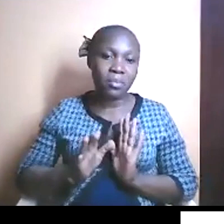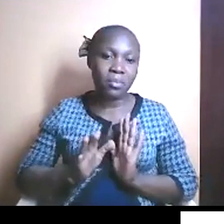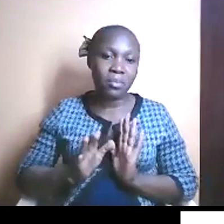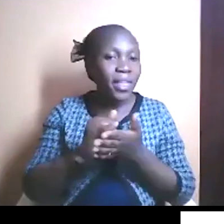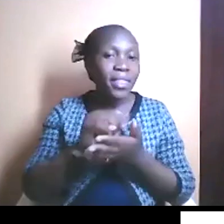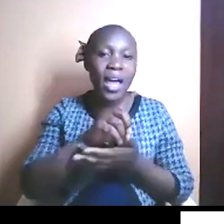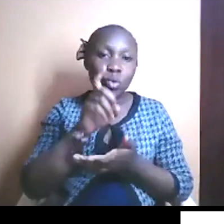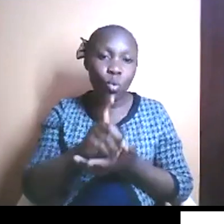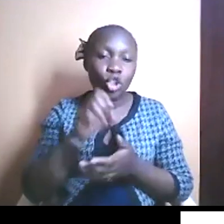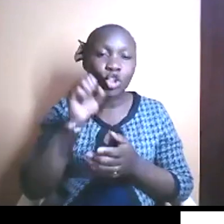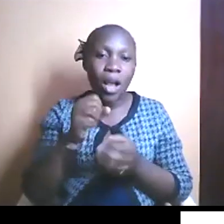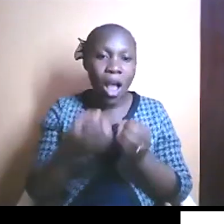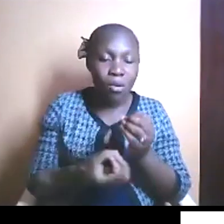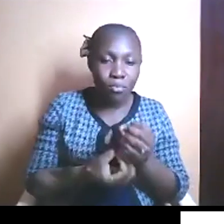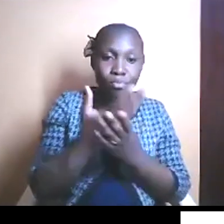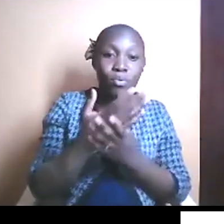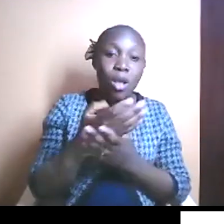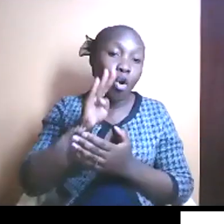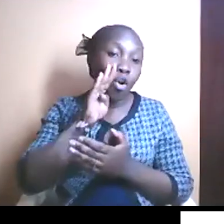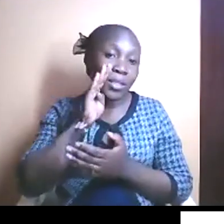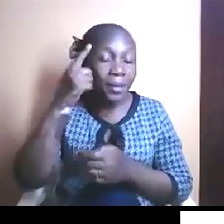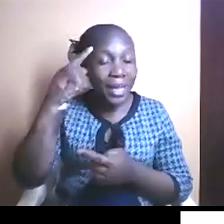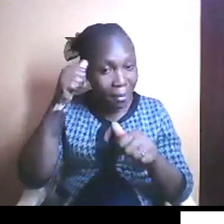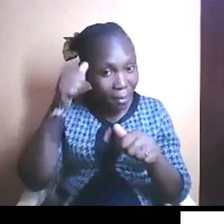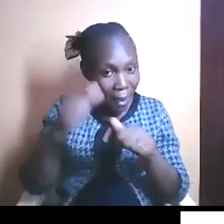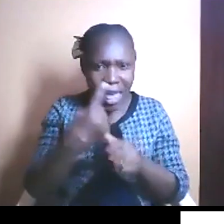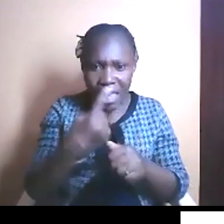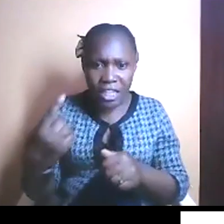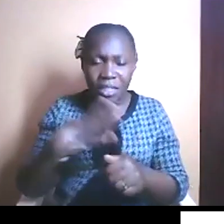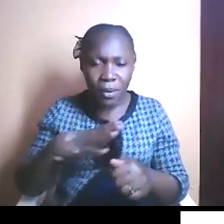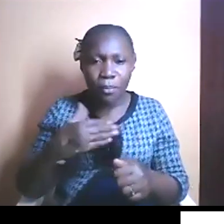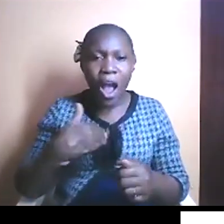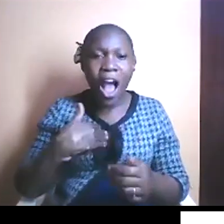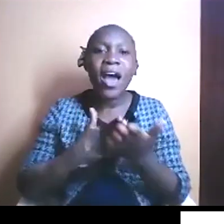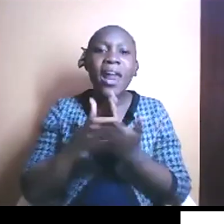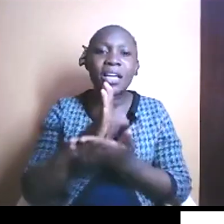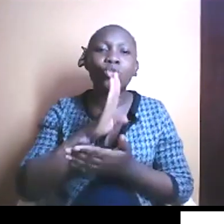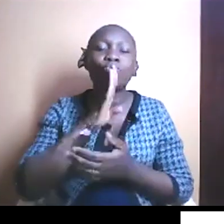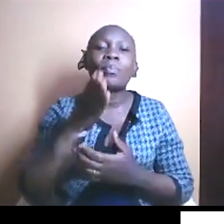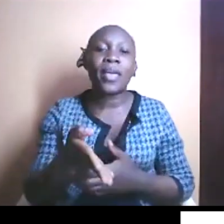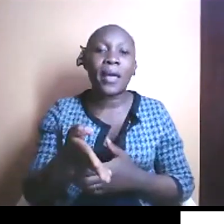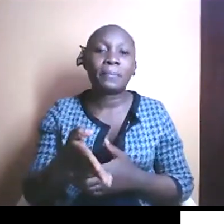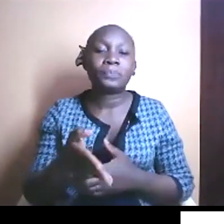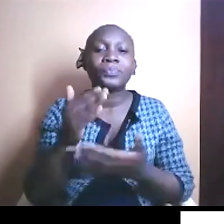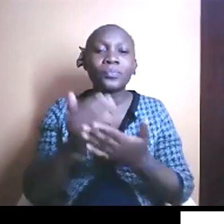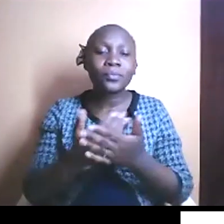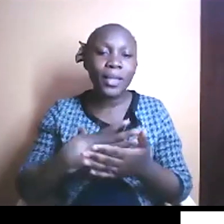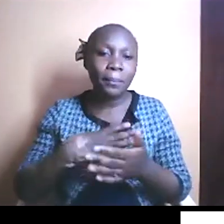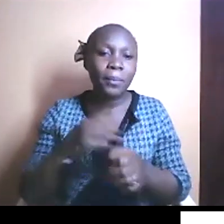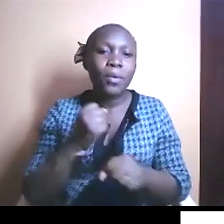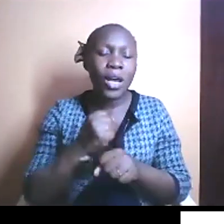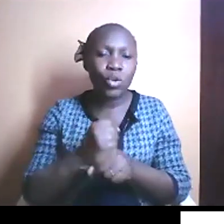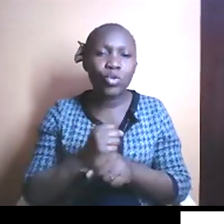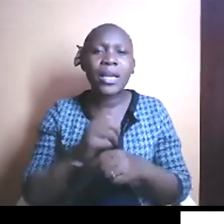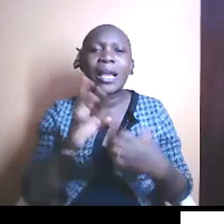every person has their right to be there. Even those who are doing something that is hurtful, there are others who are doing very toxic